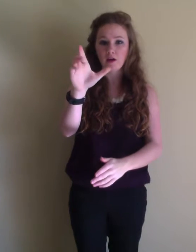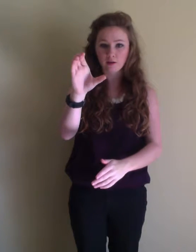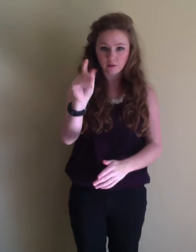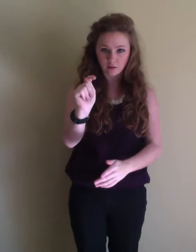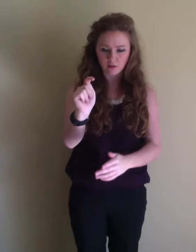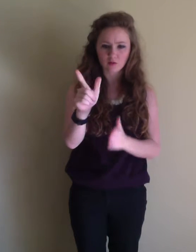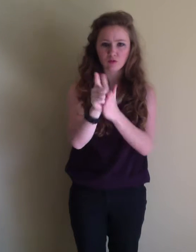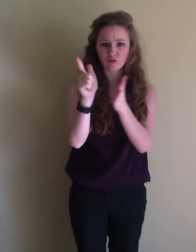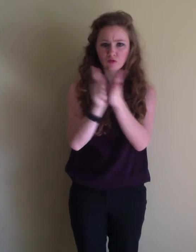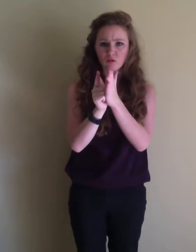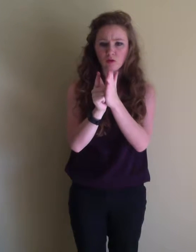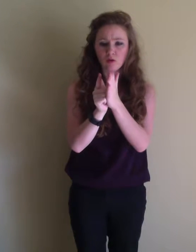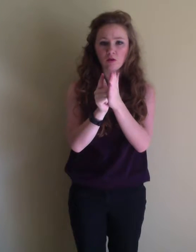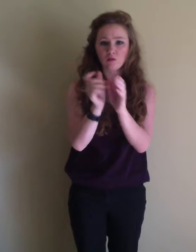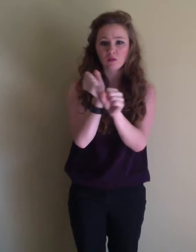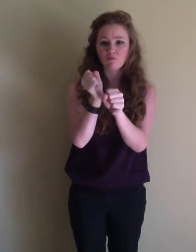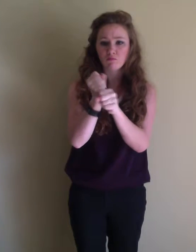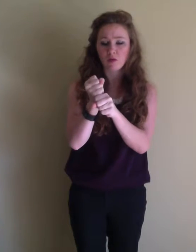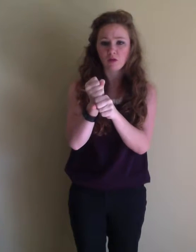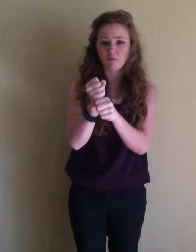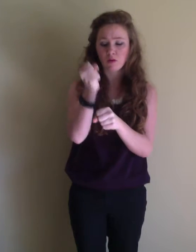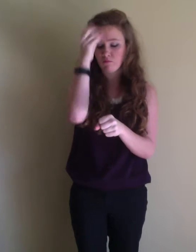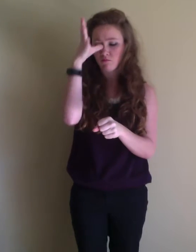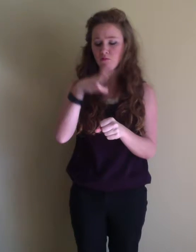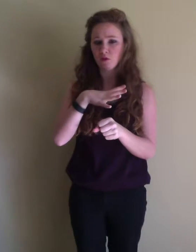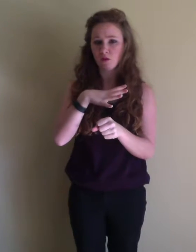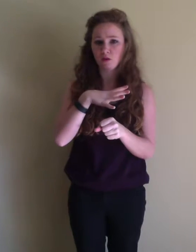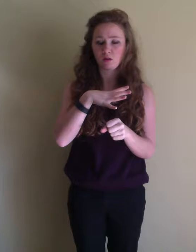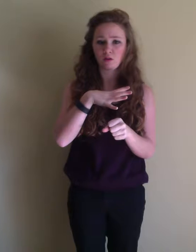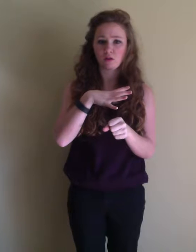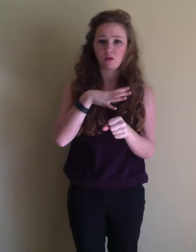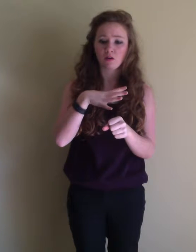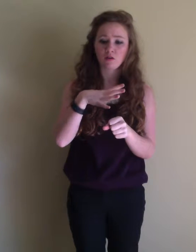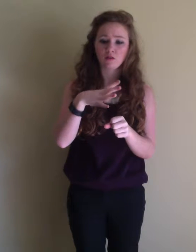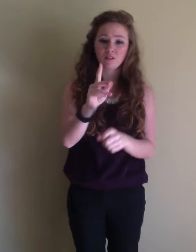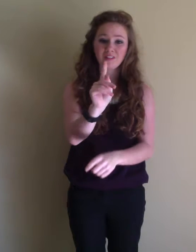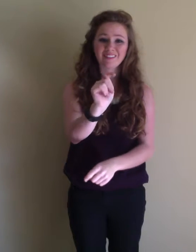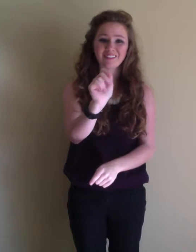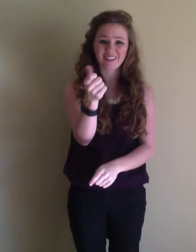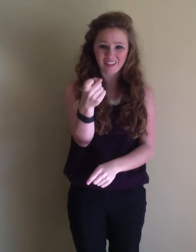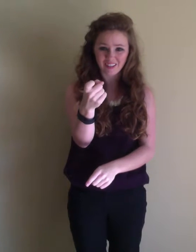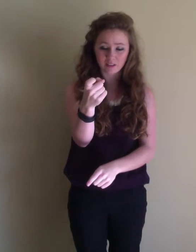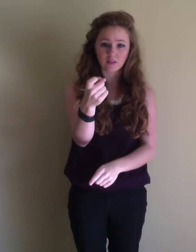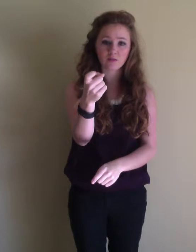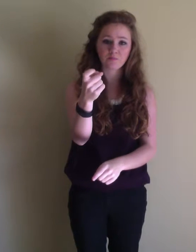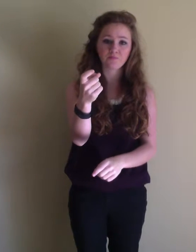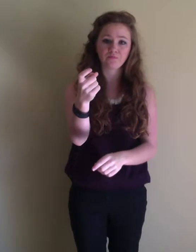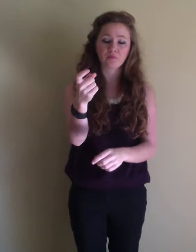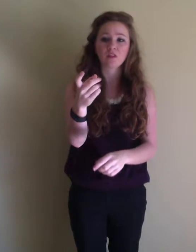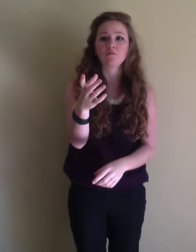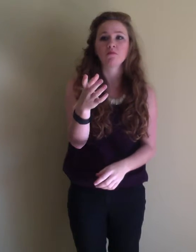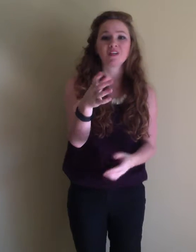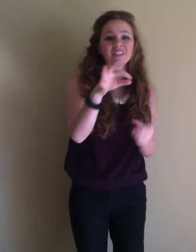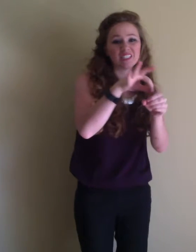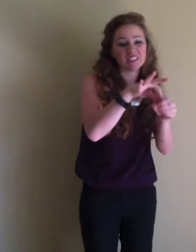brought into the country from Britain, so things shipped in. Things like tea, lead, paint, glass, luxury goods. How